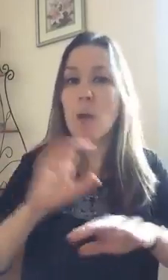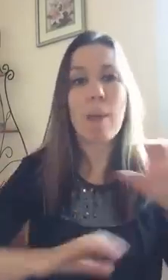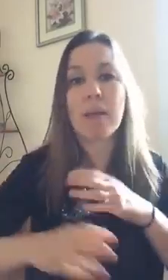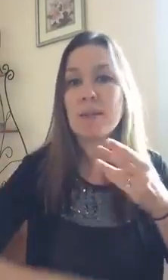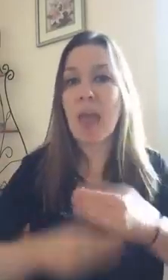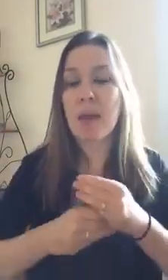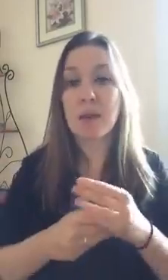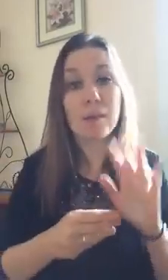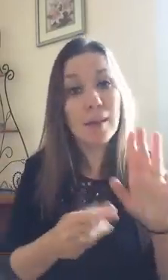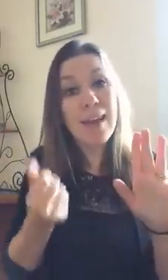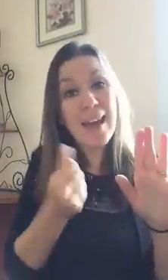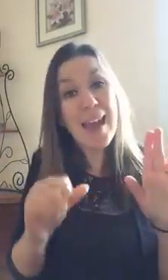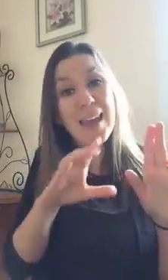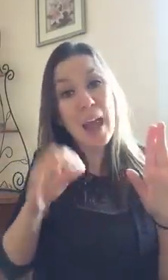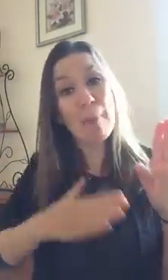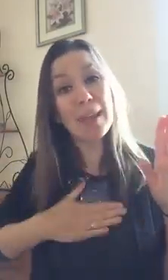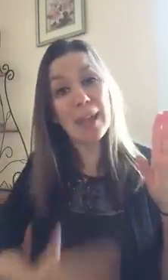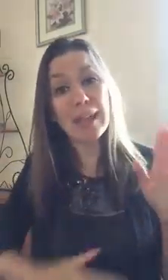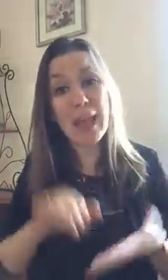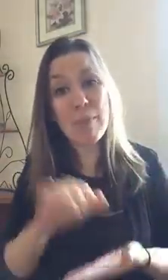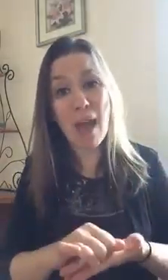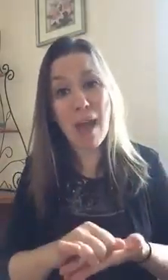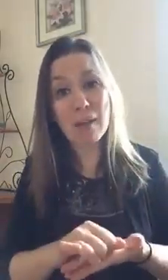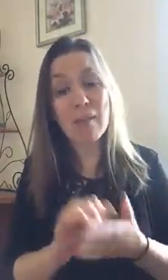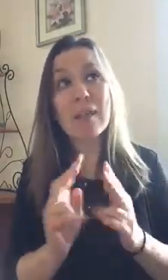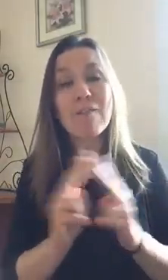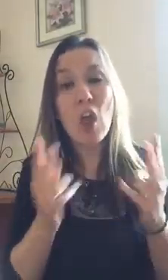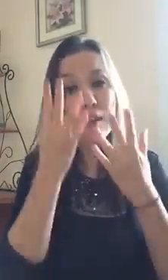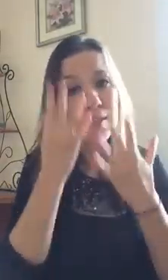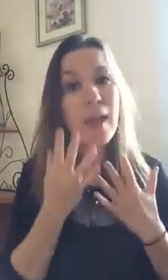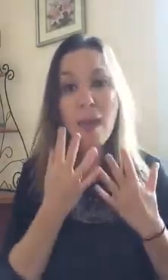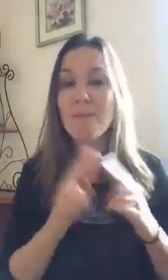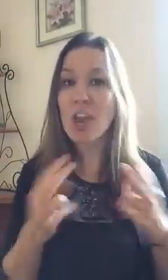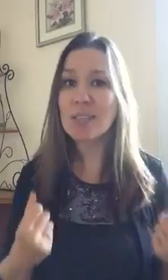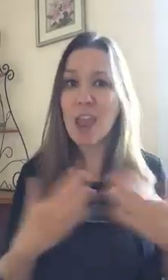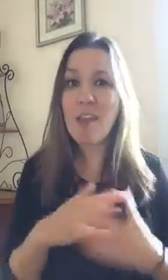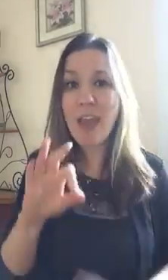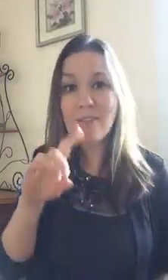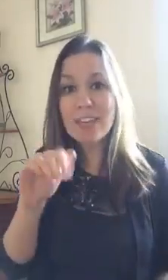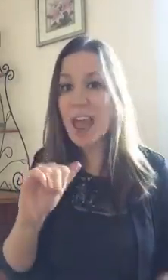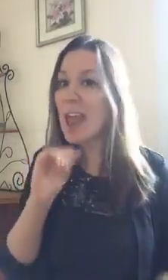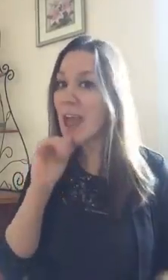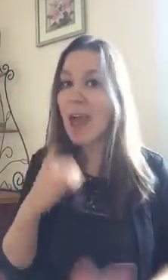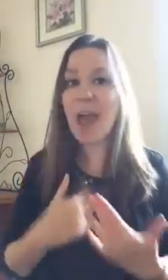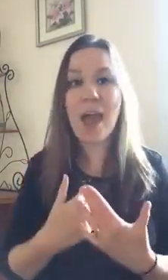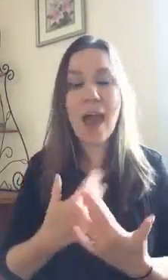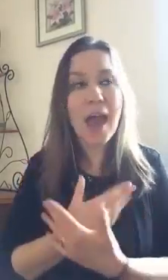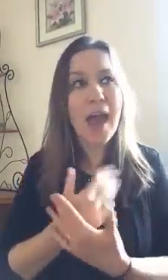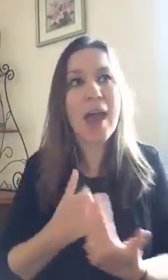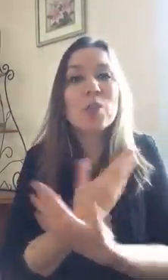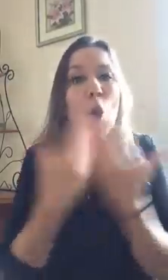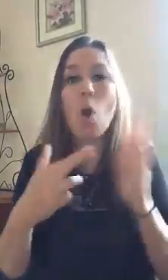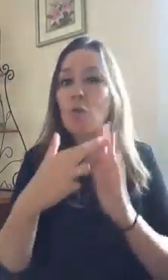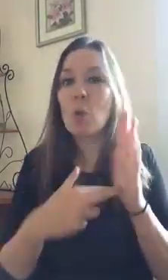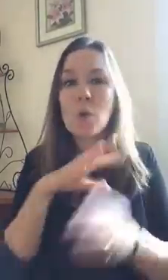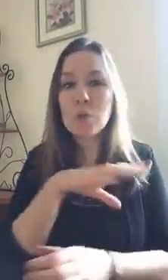and really scary, because the FDA does not regulate this. So when Young Living says this: how can you trust it?